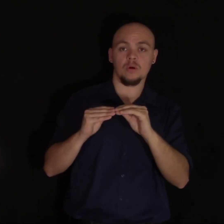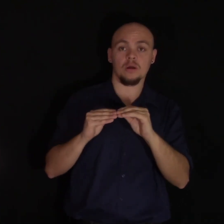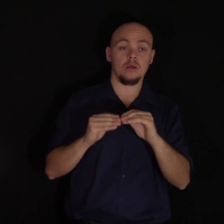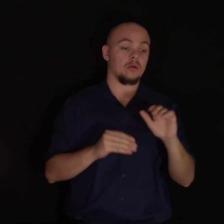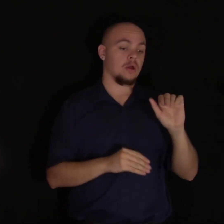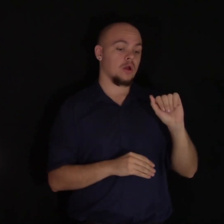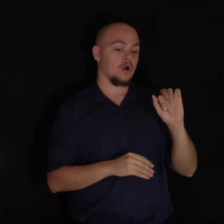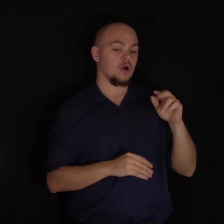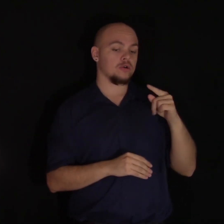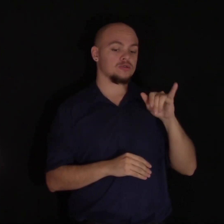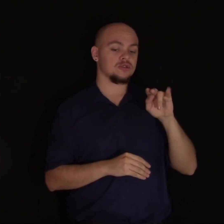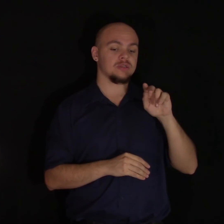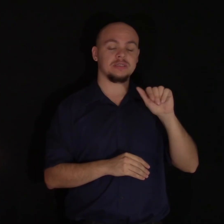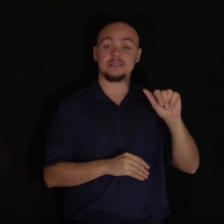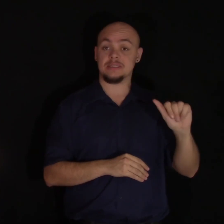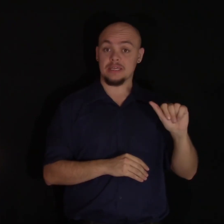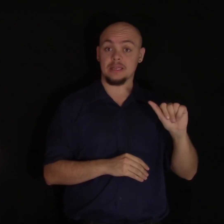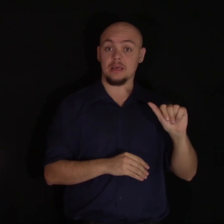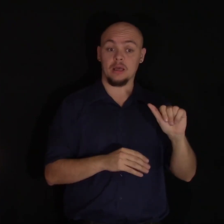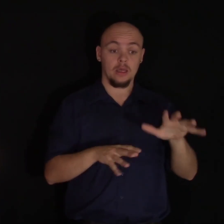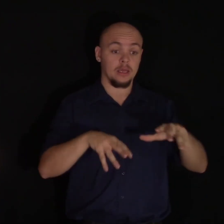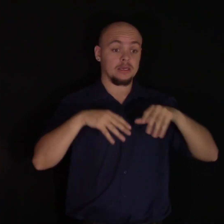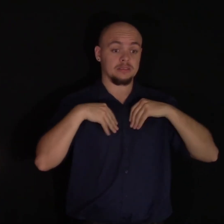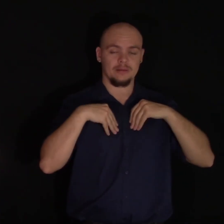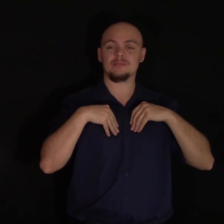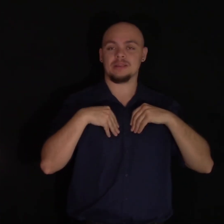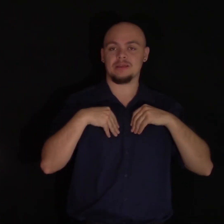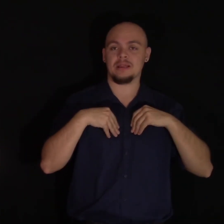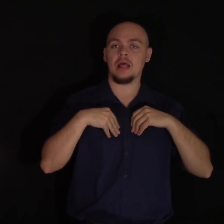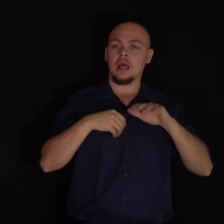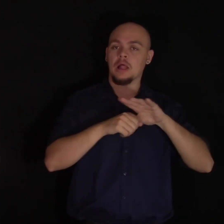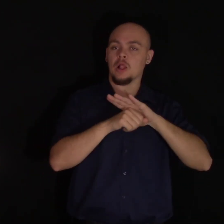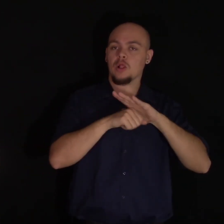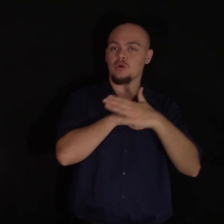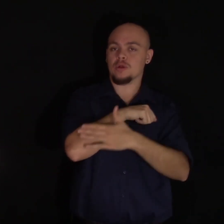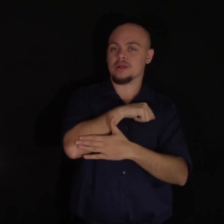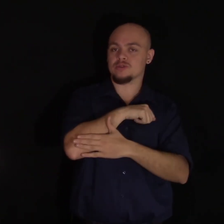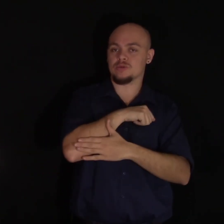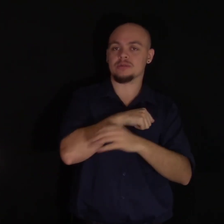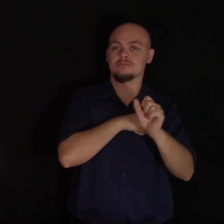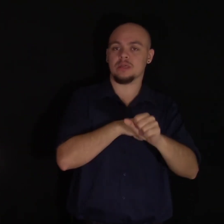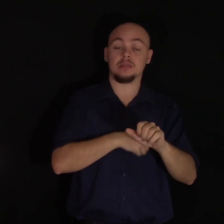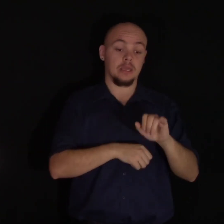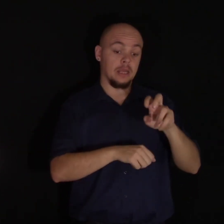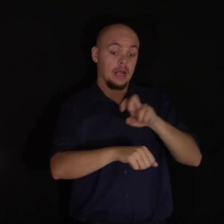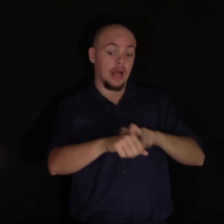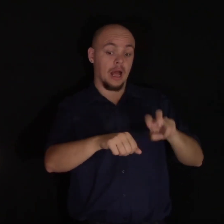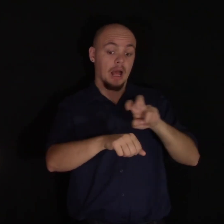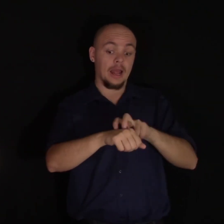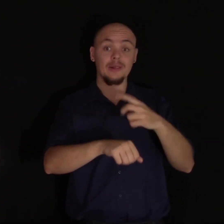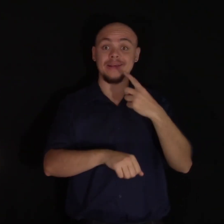equality, Uruguay and Brazil followed. When Ireland said yes to equality,